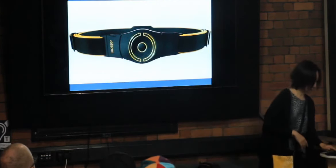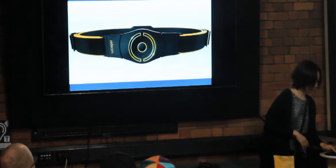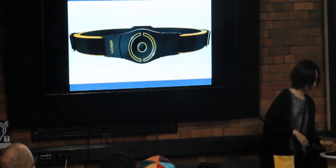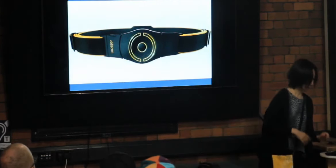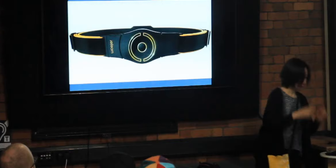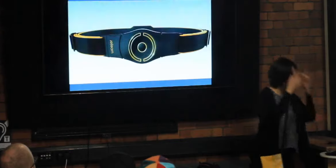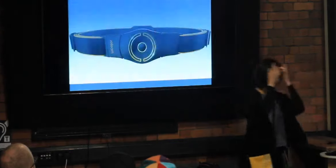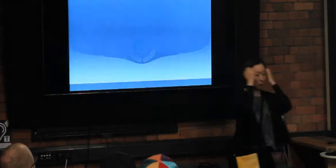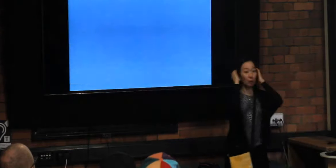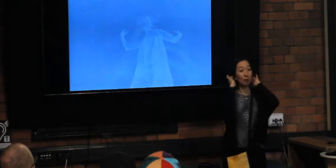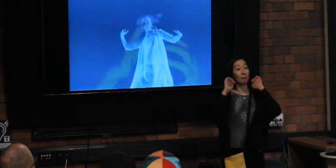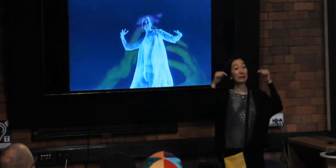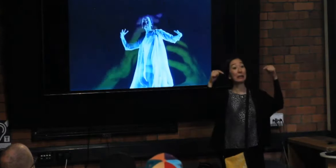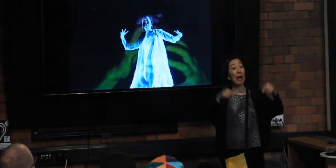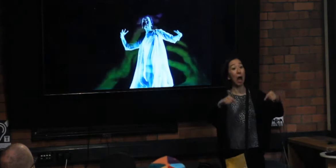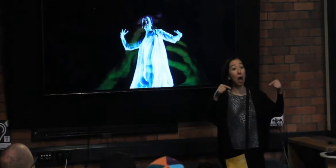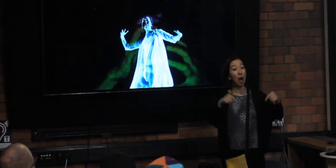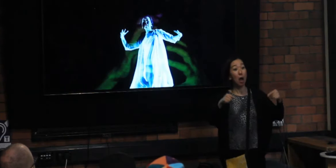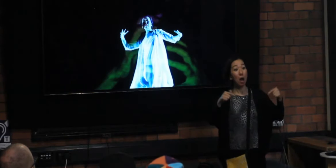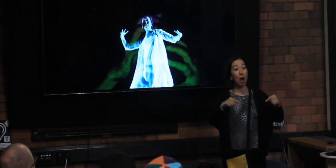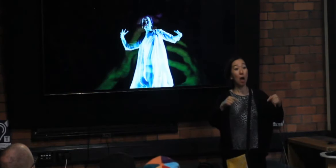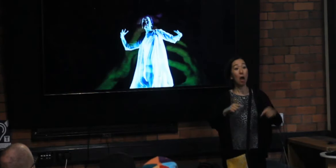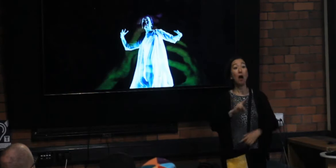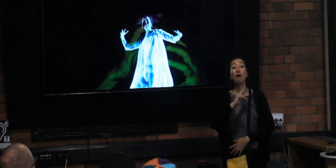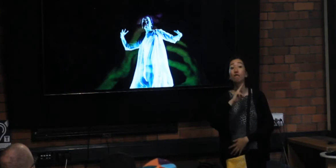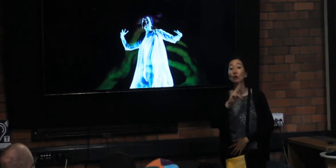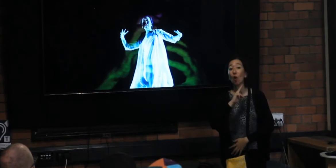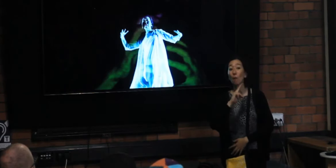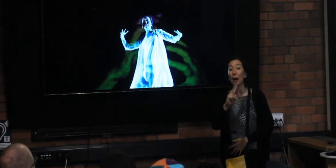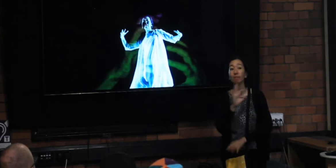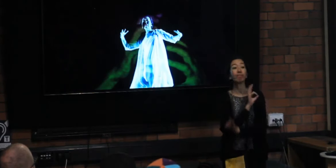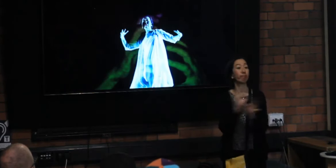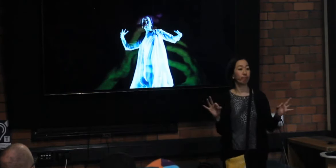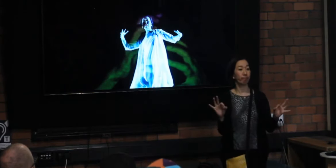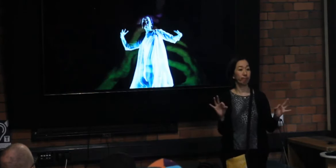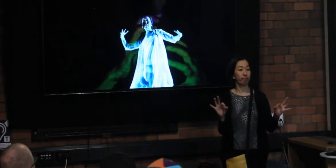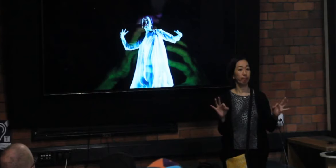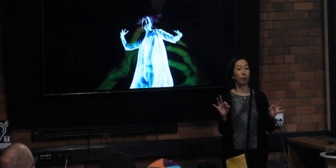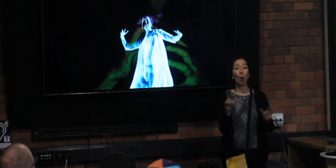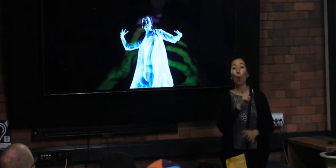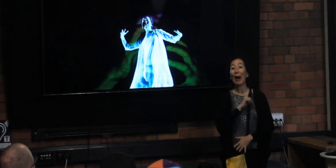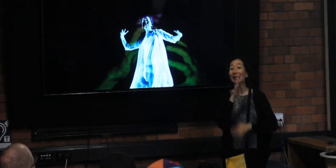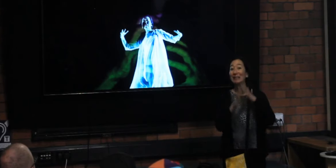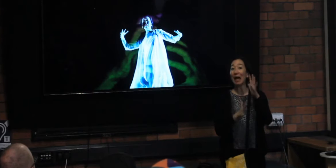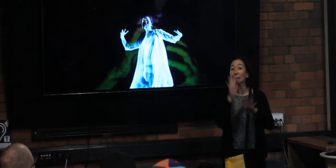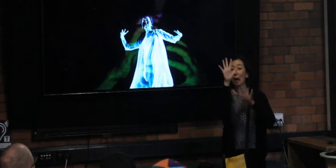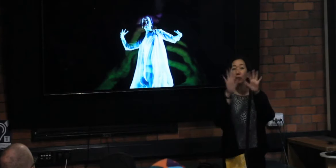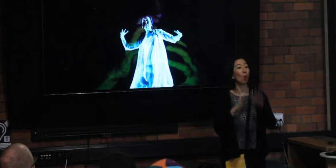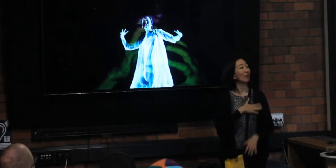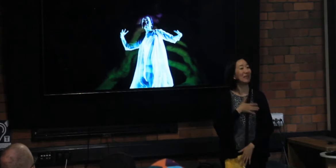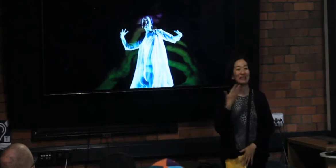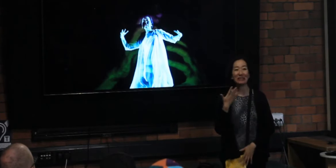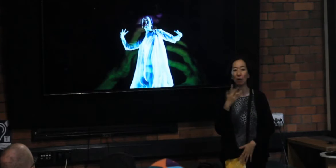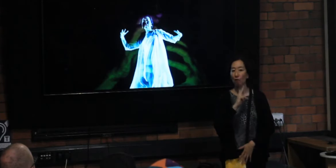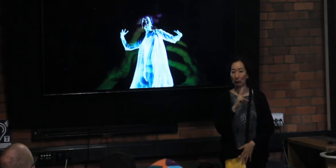that's what we will be showing you now. But first, I just want to explain to you that there is